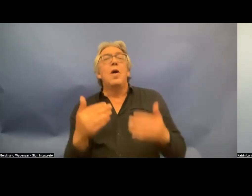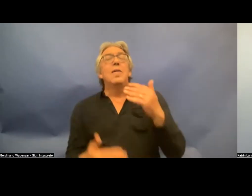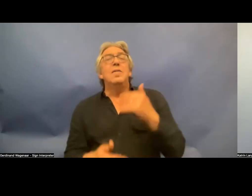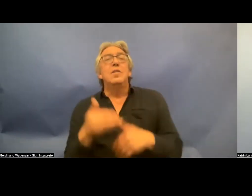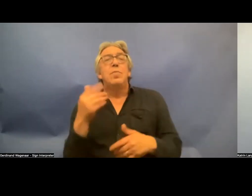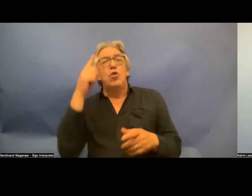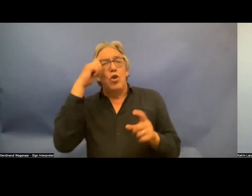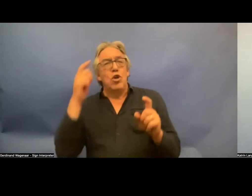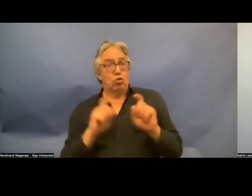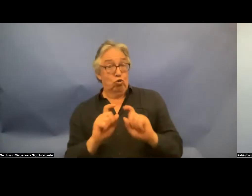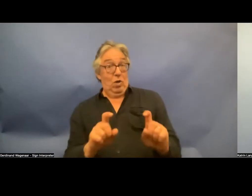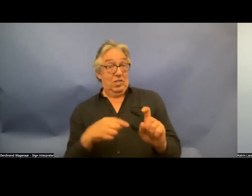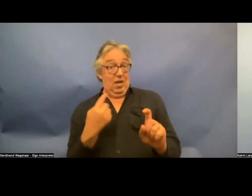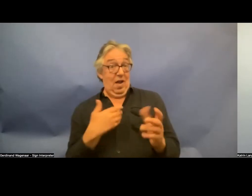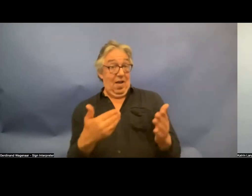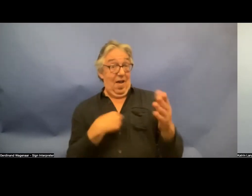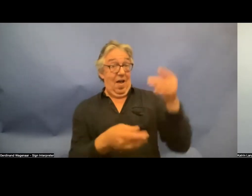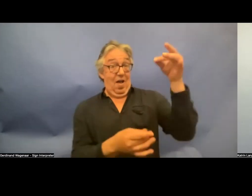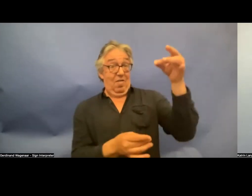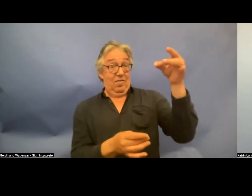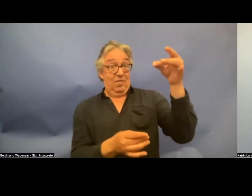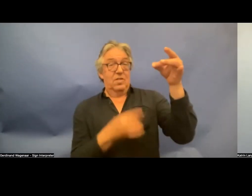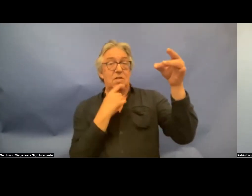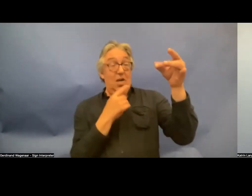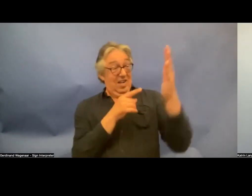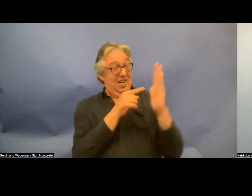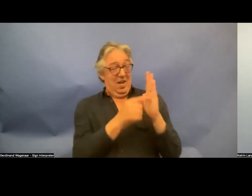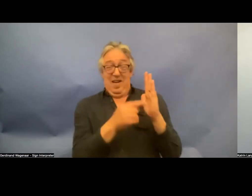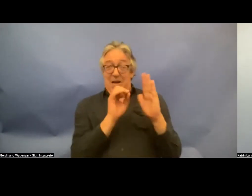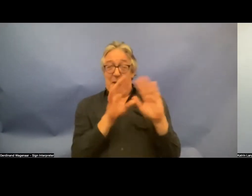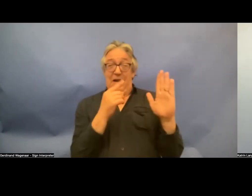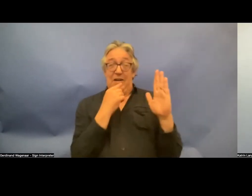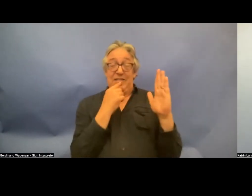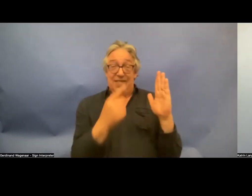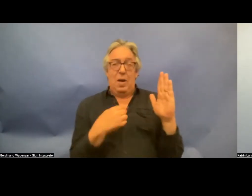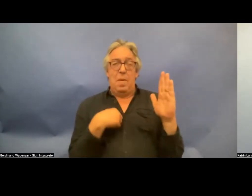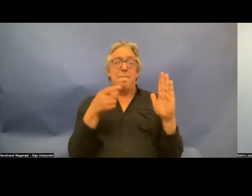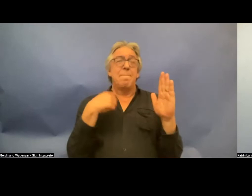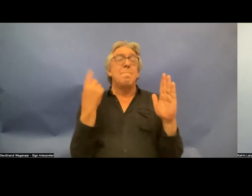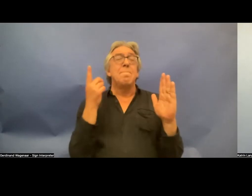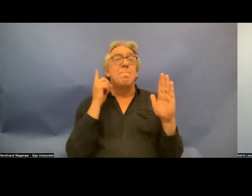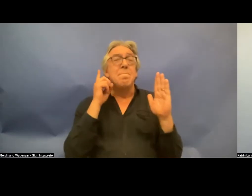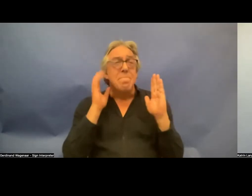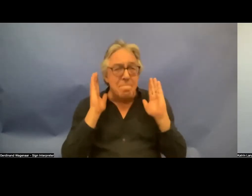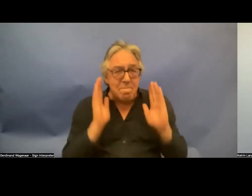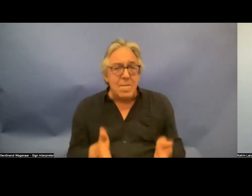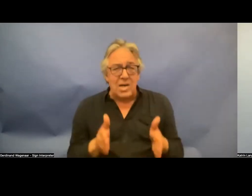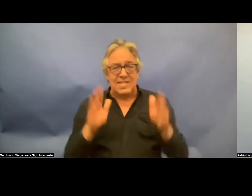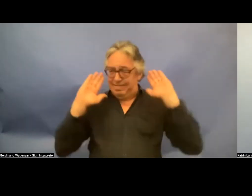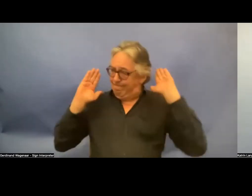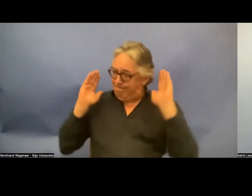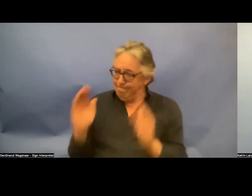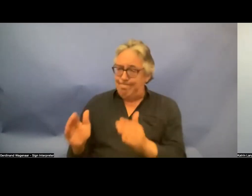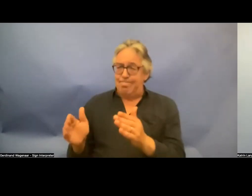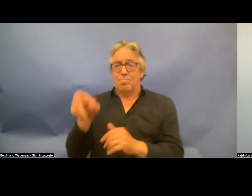with disabilities into account. That is what we are fighting for from the parliament side.